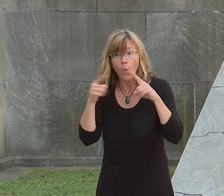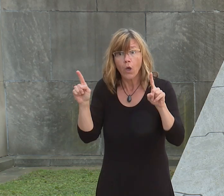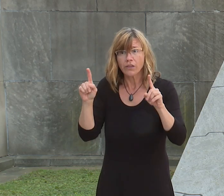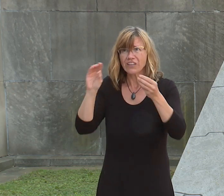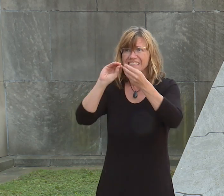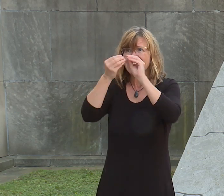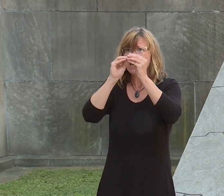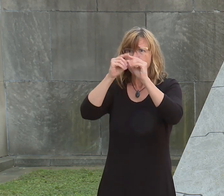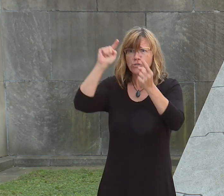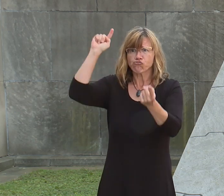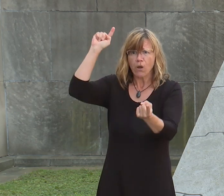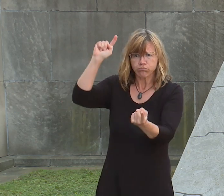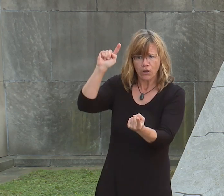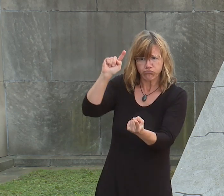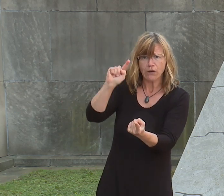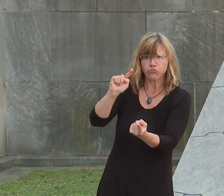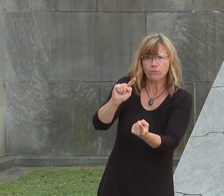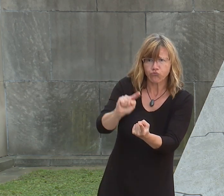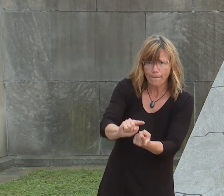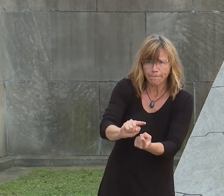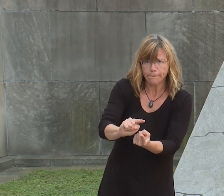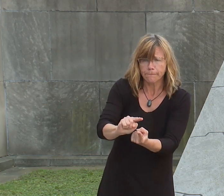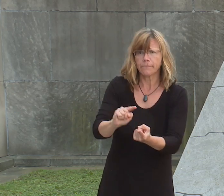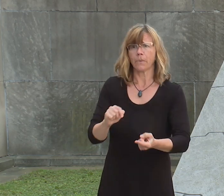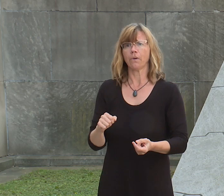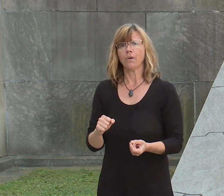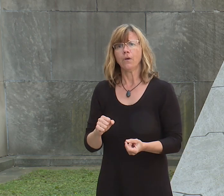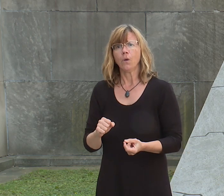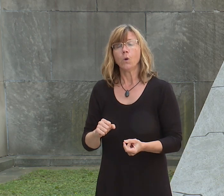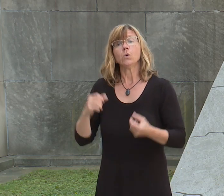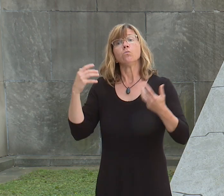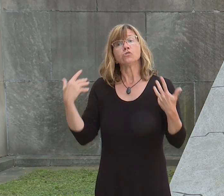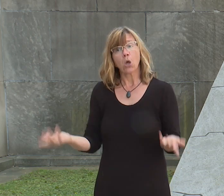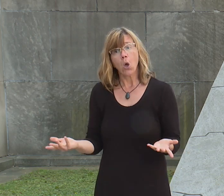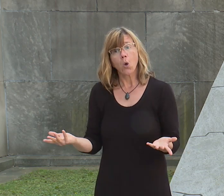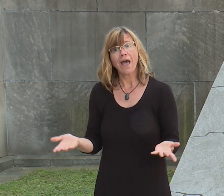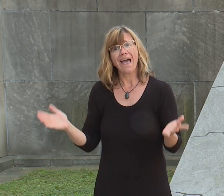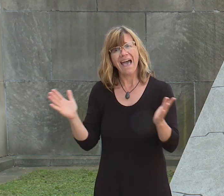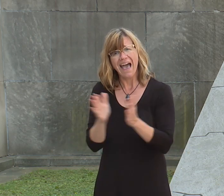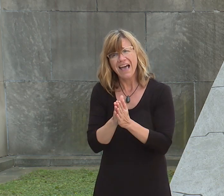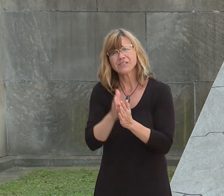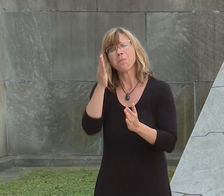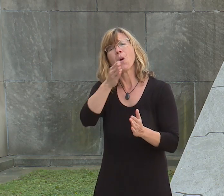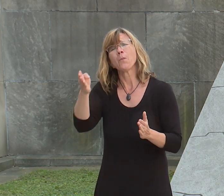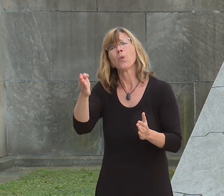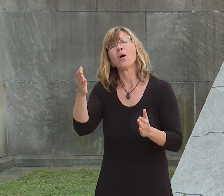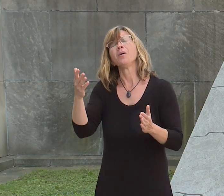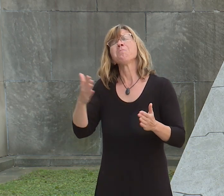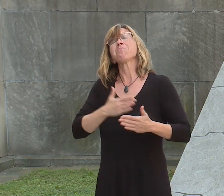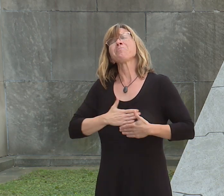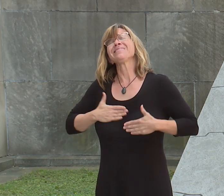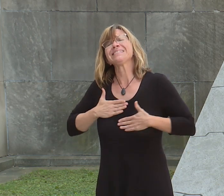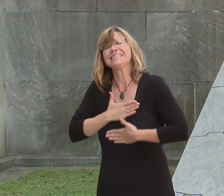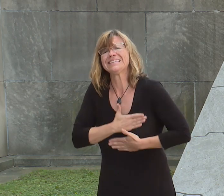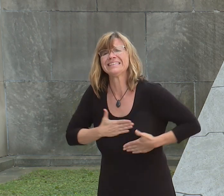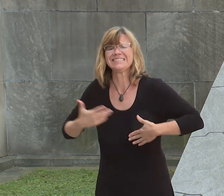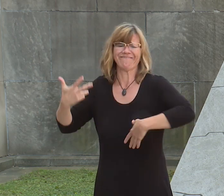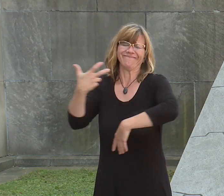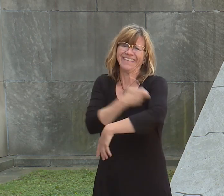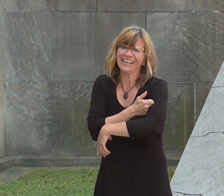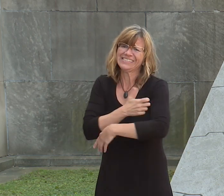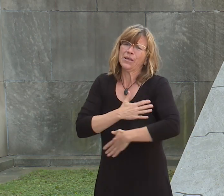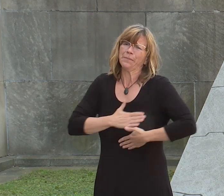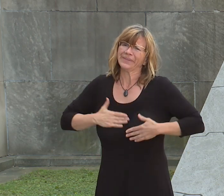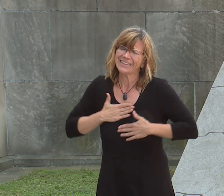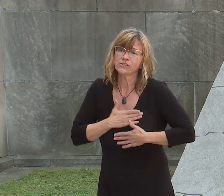metrics. Baltimore, we're counting on you to get vaccinated now so that we can all return to pre-pandemic normalcy.